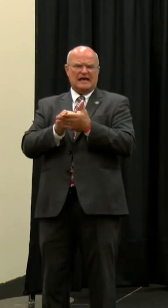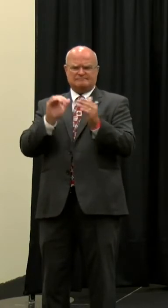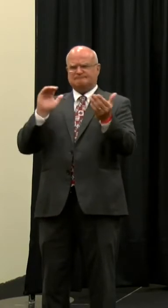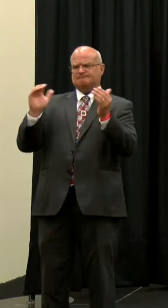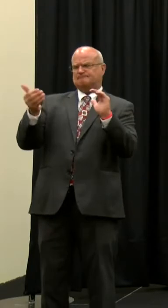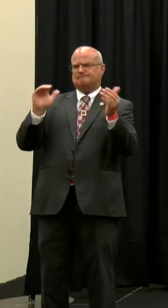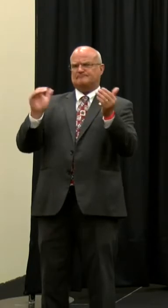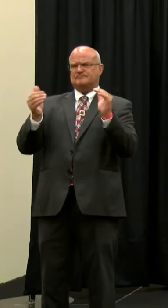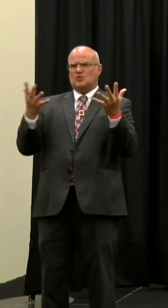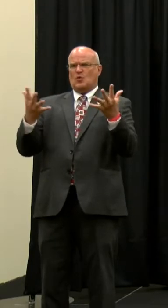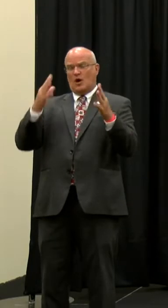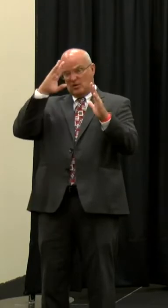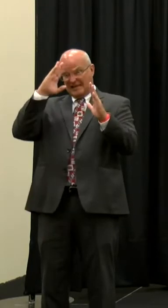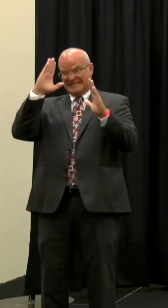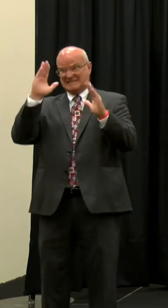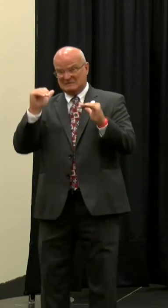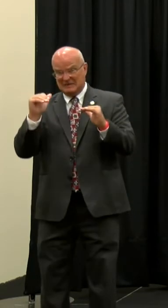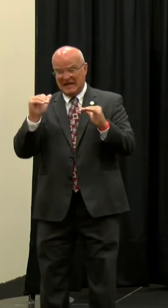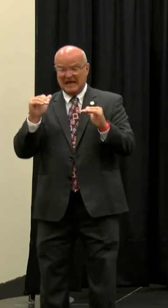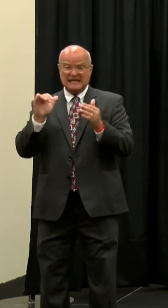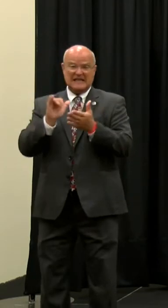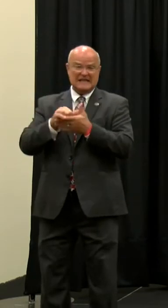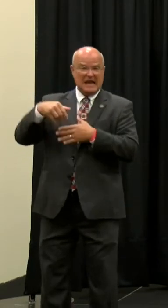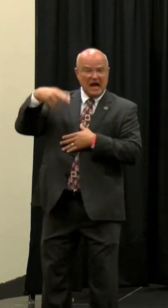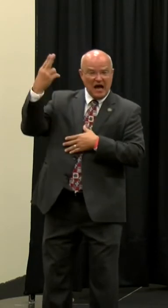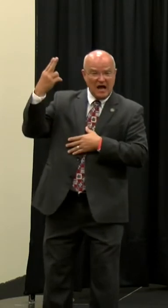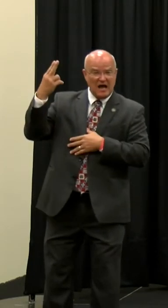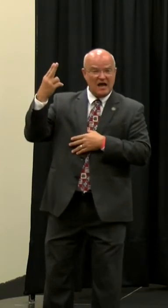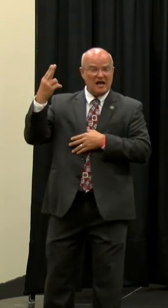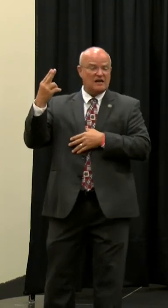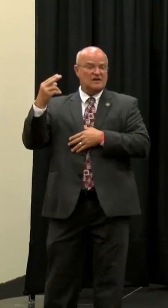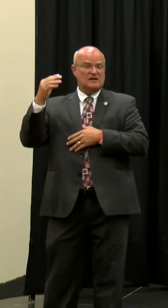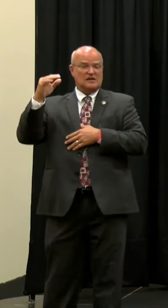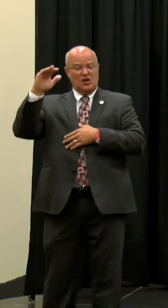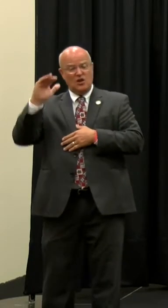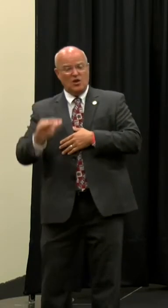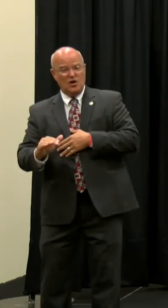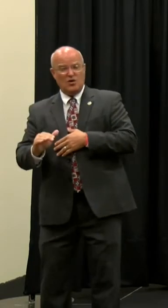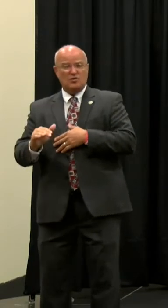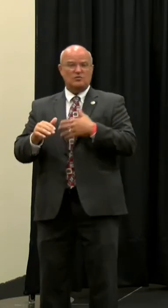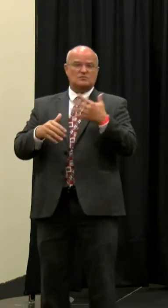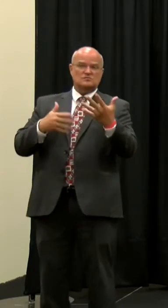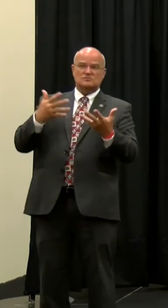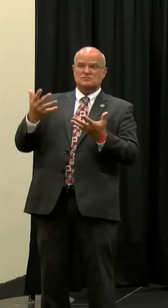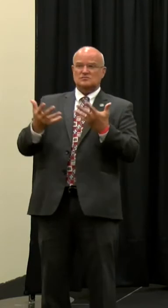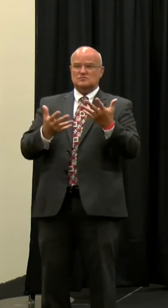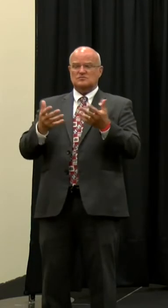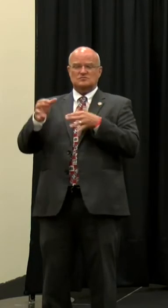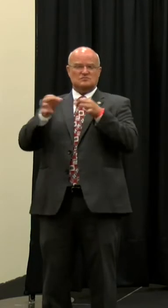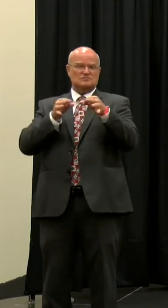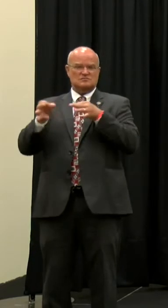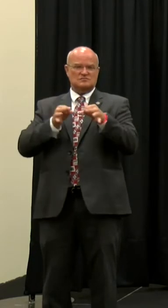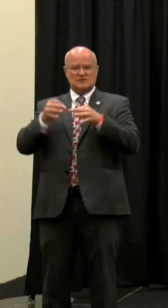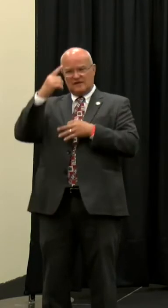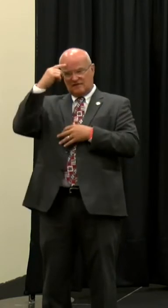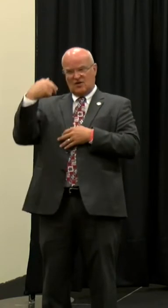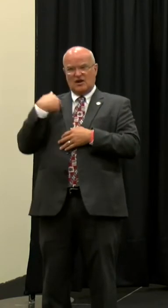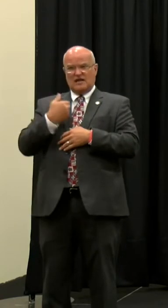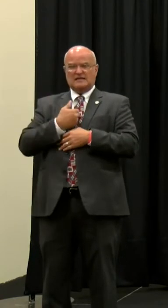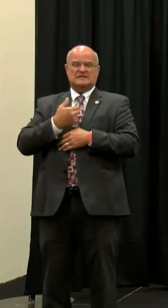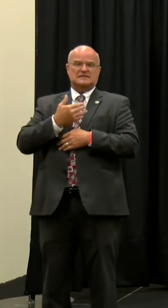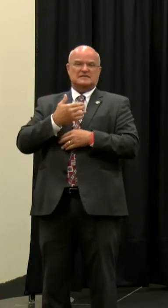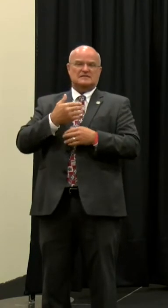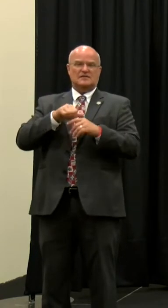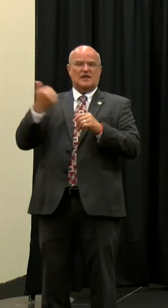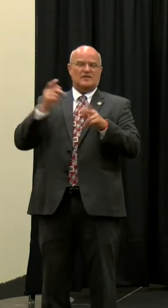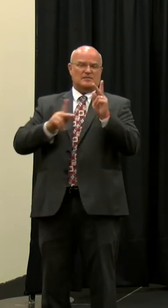what, is that about what we would expect? Is that high? Would we like to see that percentage lower, proportionate to the rest of